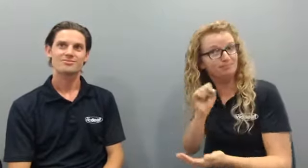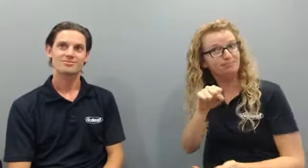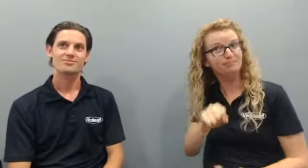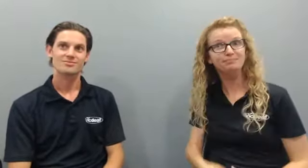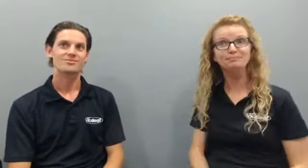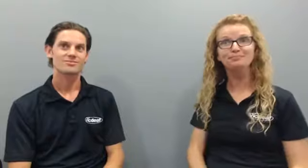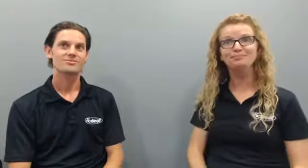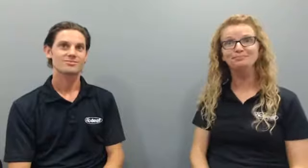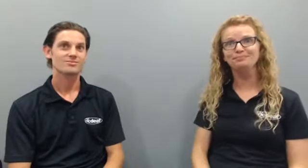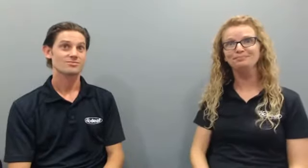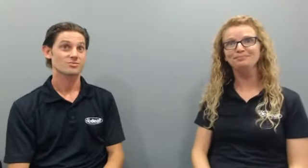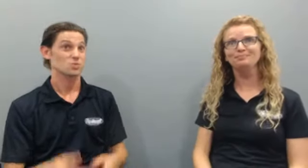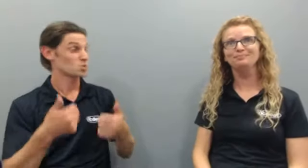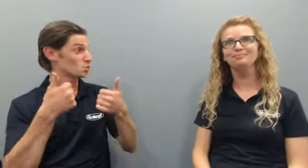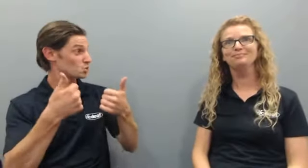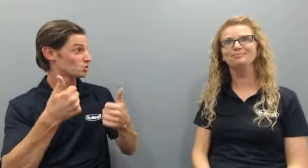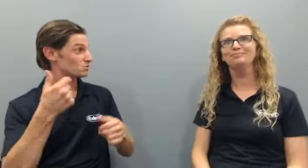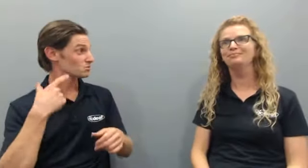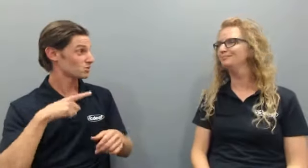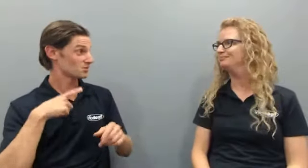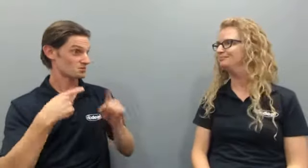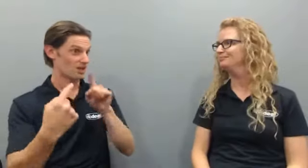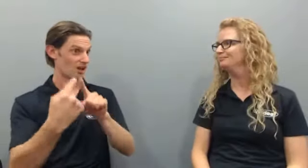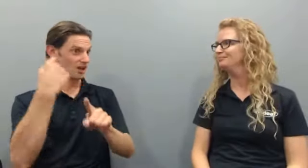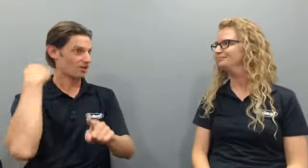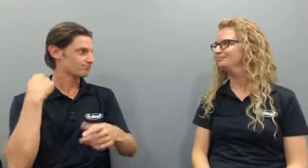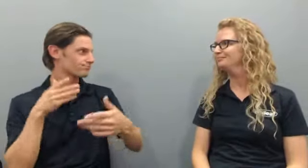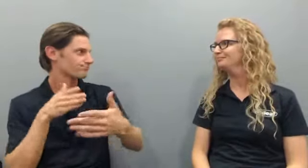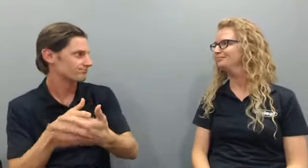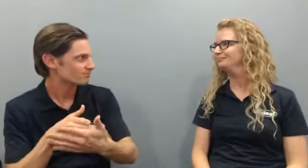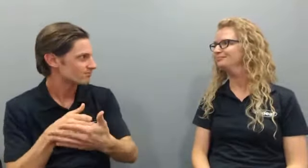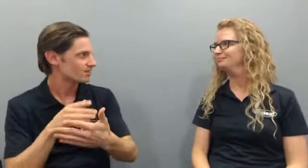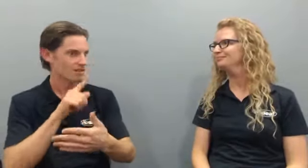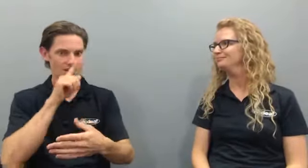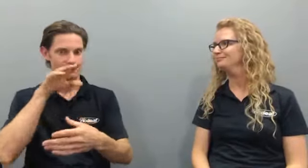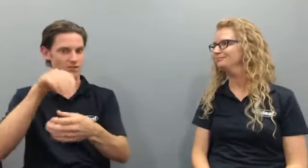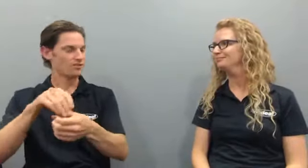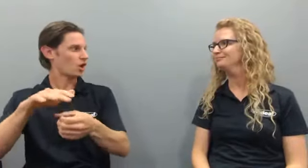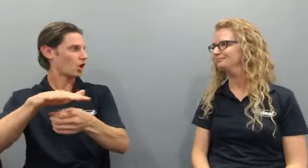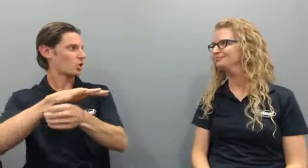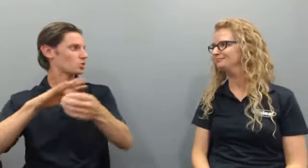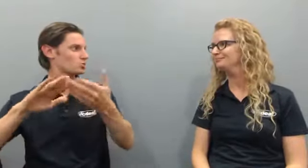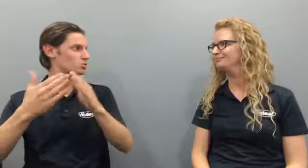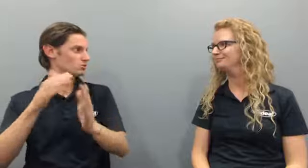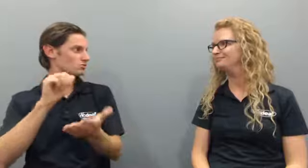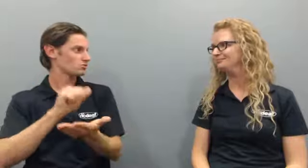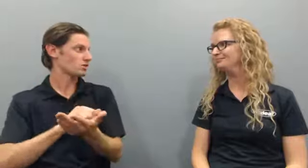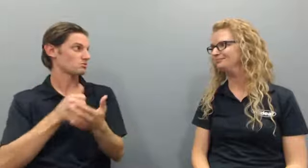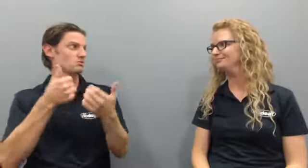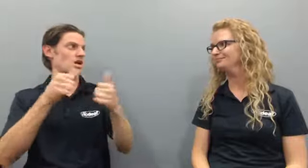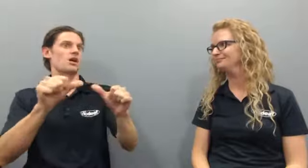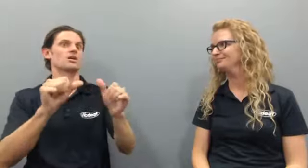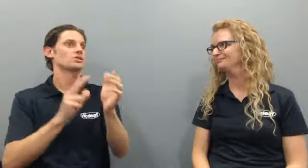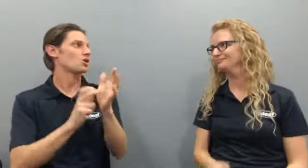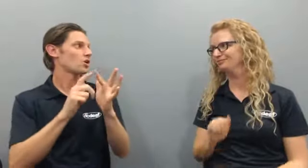in learning at a community centre, then interpreters can be provided there, which is great because in the past that hasn't been the case and there's been barriers